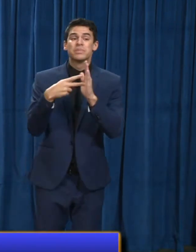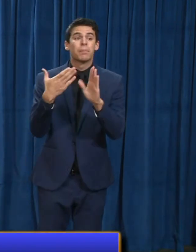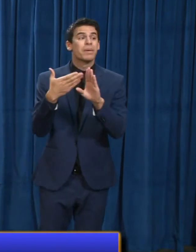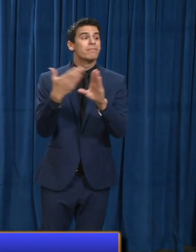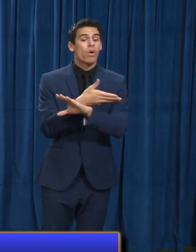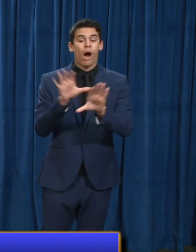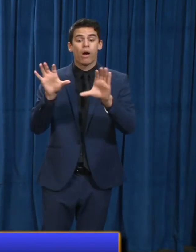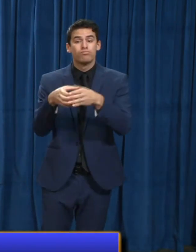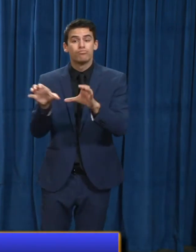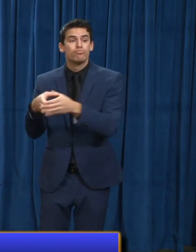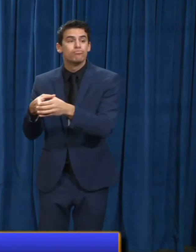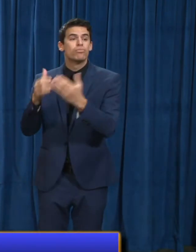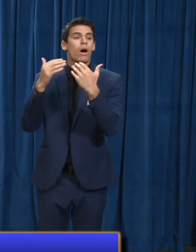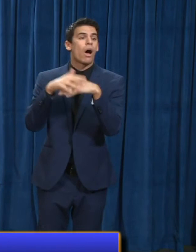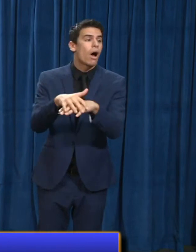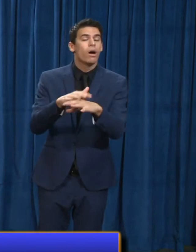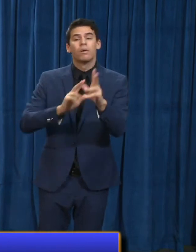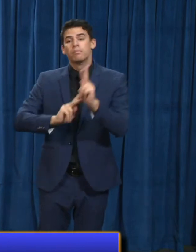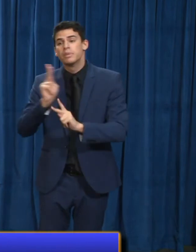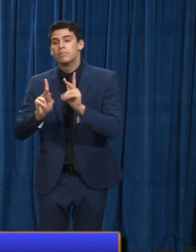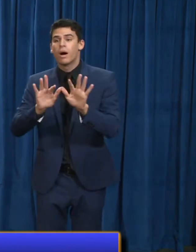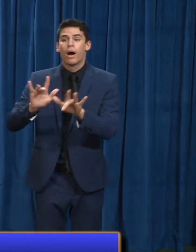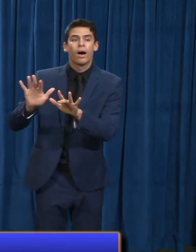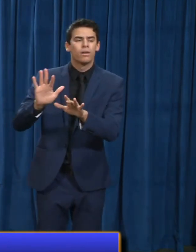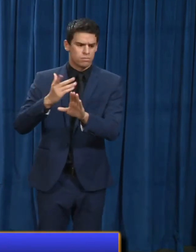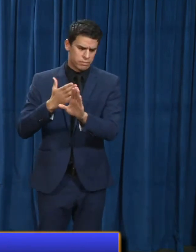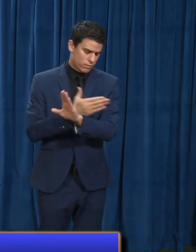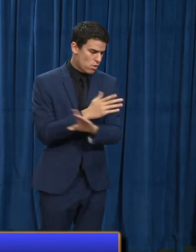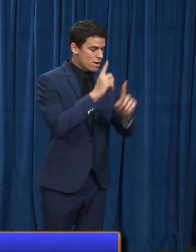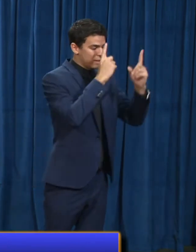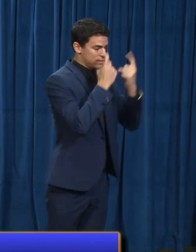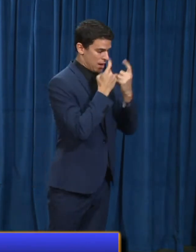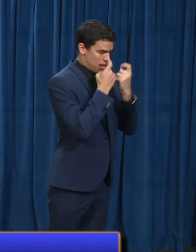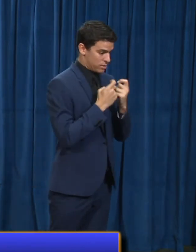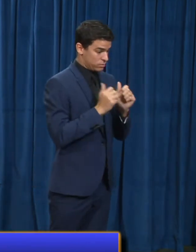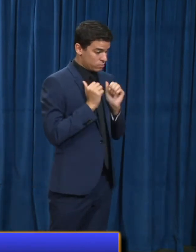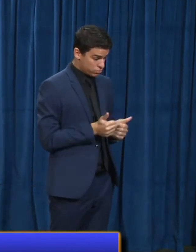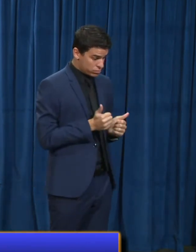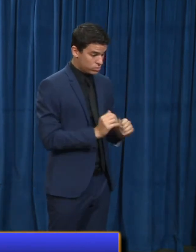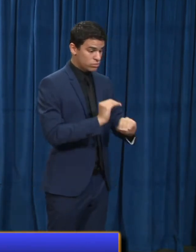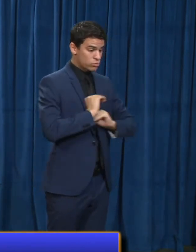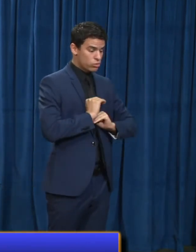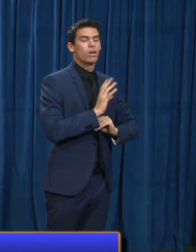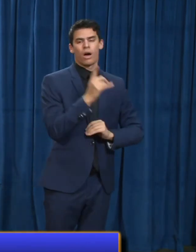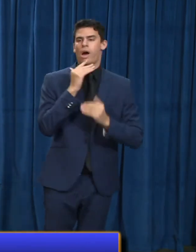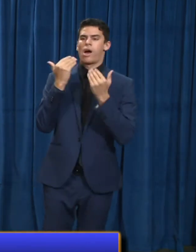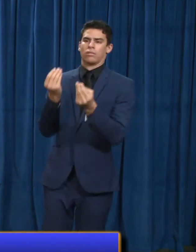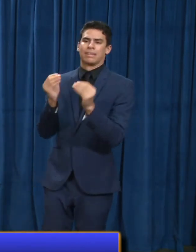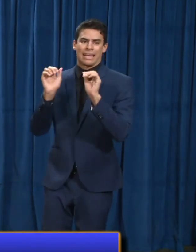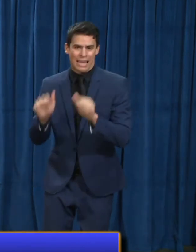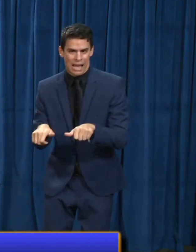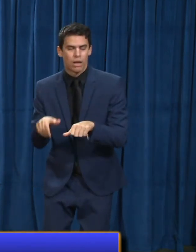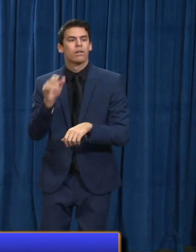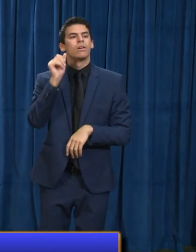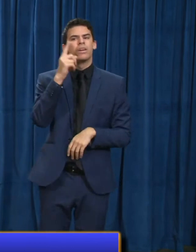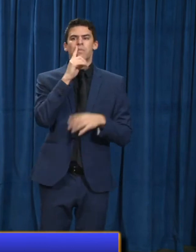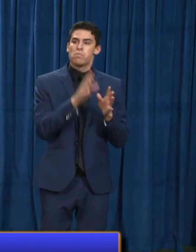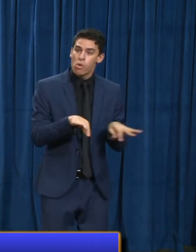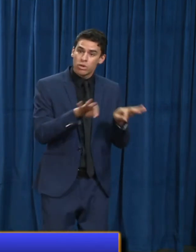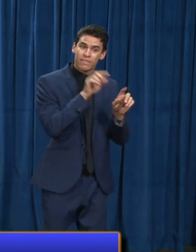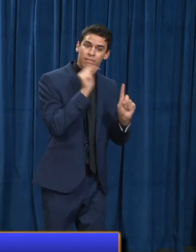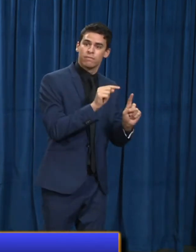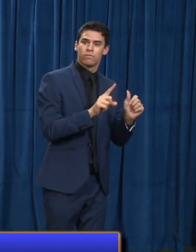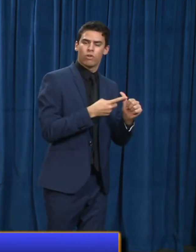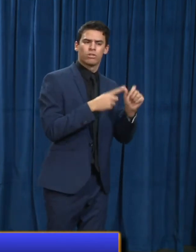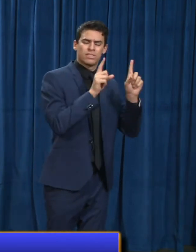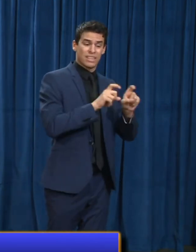sure that you are not transmitting the virus to anyone. And that's why we have seen those increases. In case that you can't get tested, but